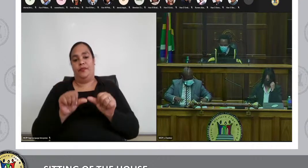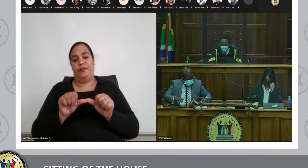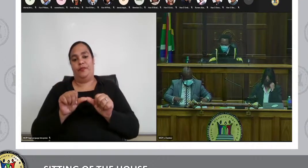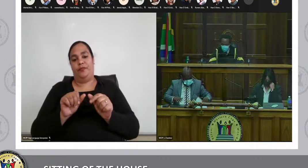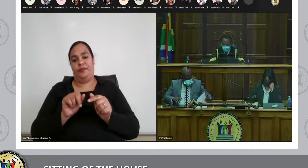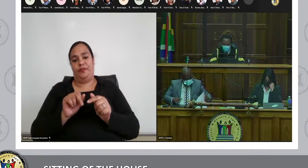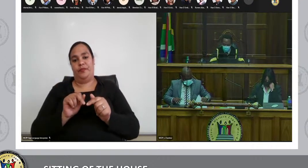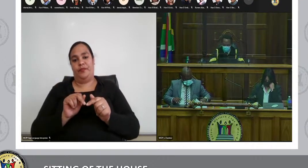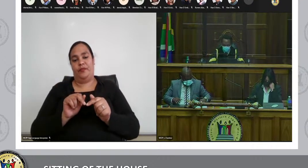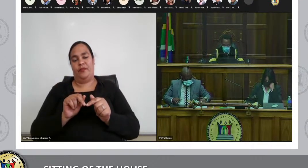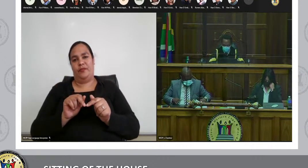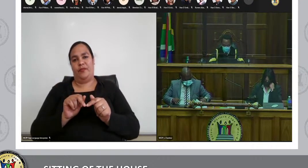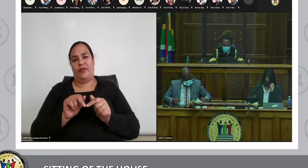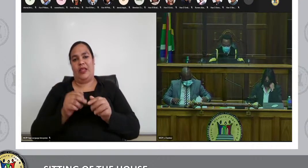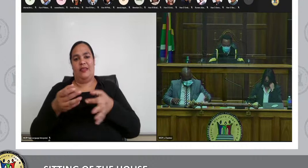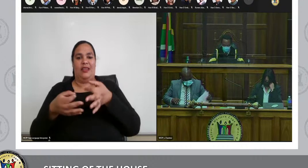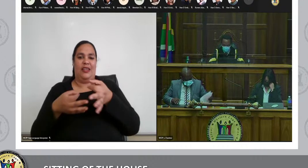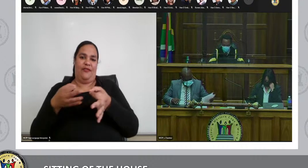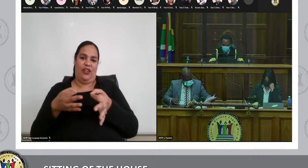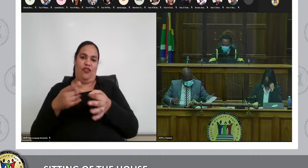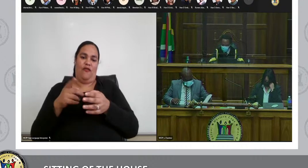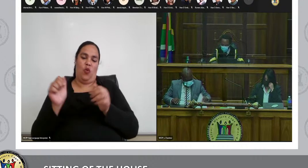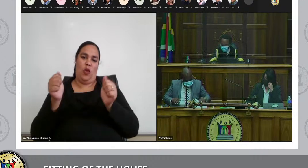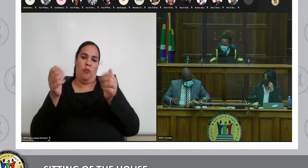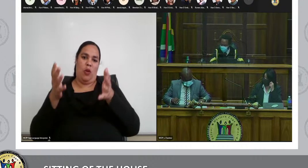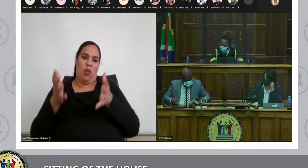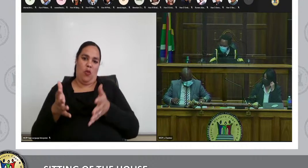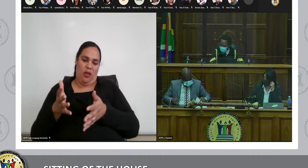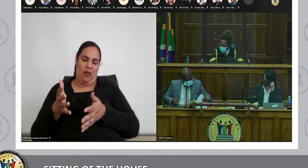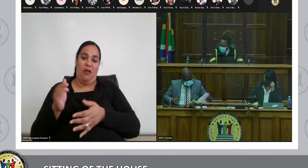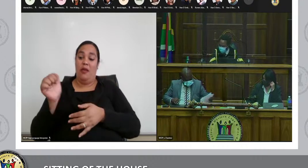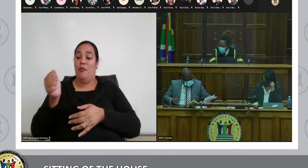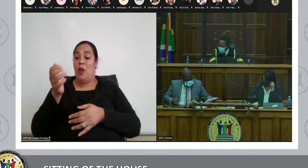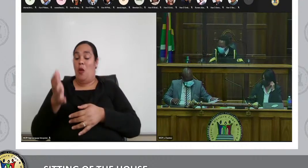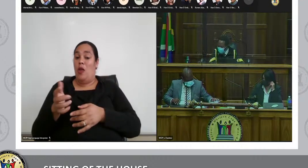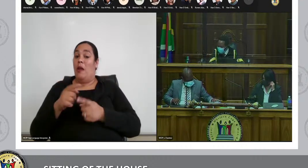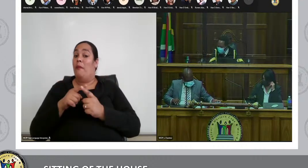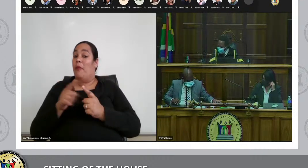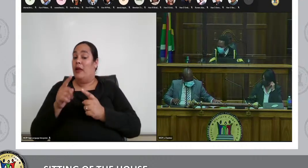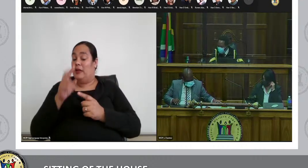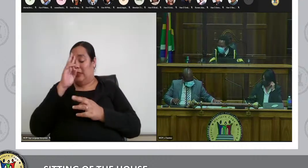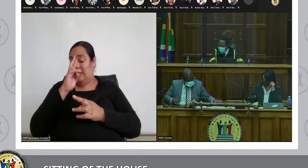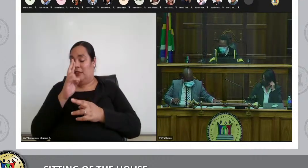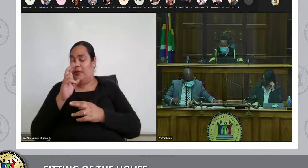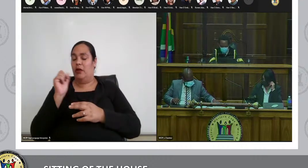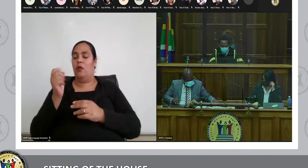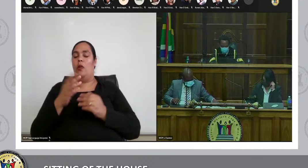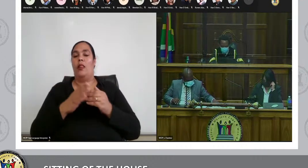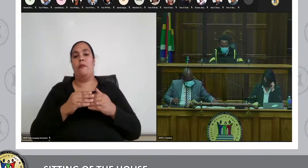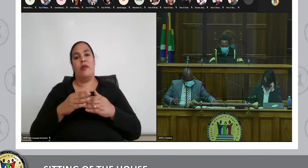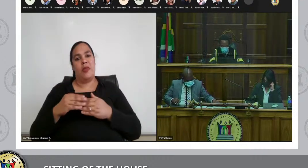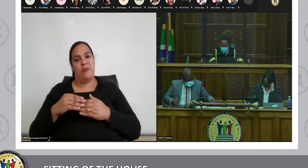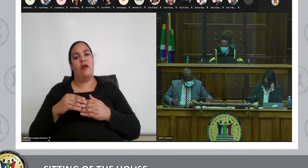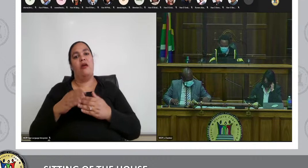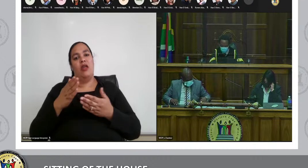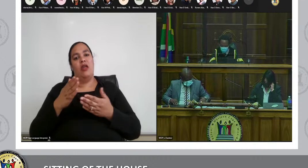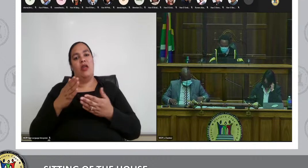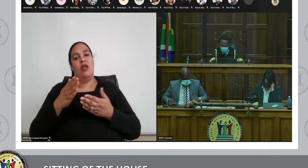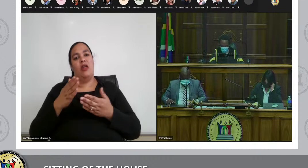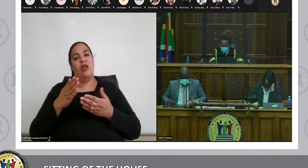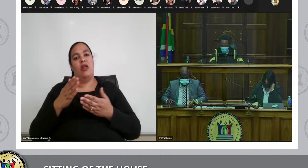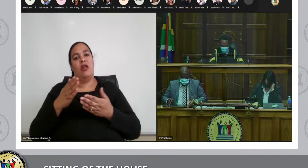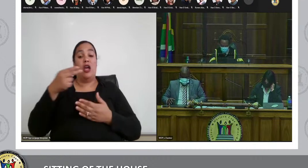the definition of employer. In respect of all members, excluding heads